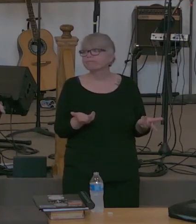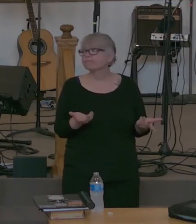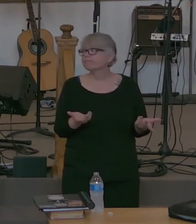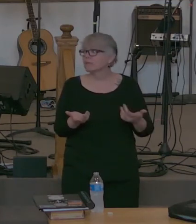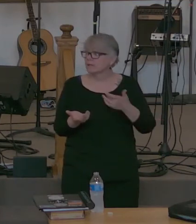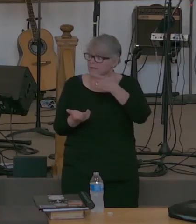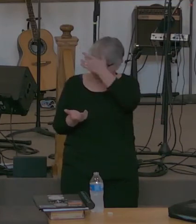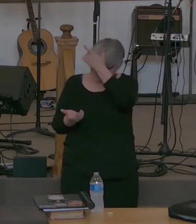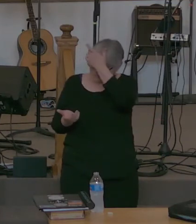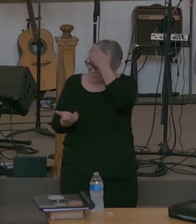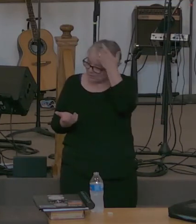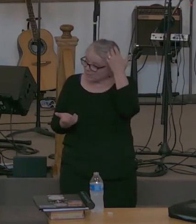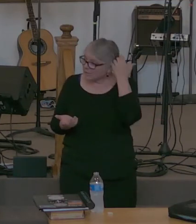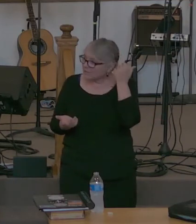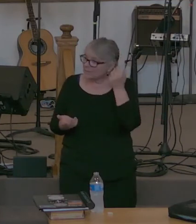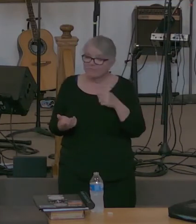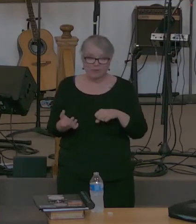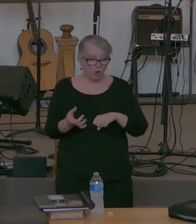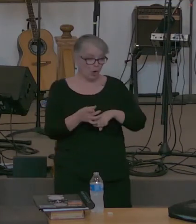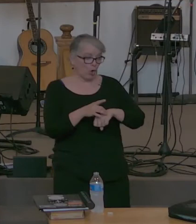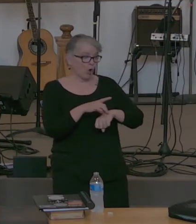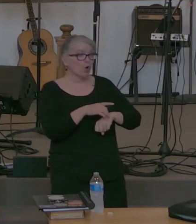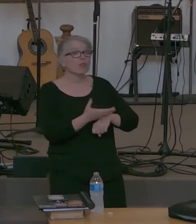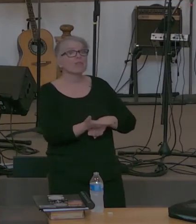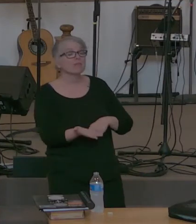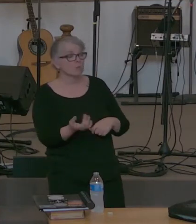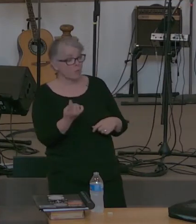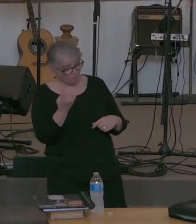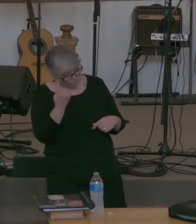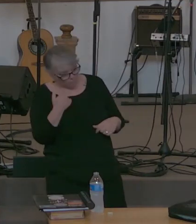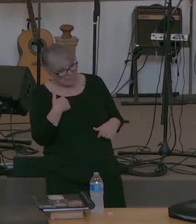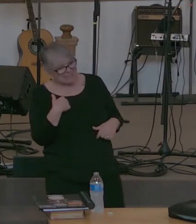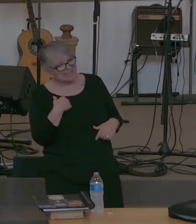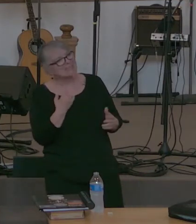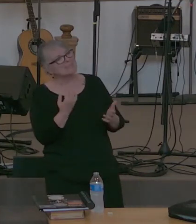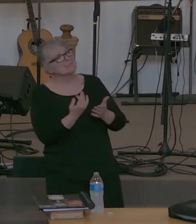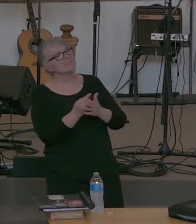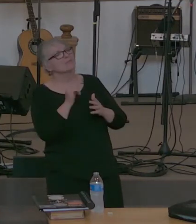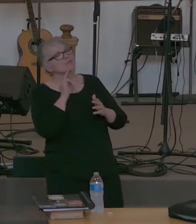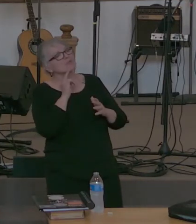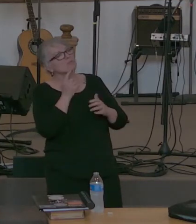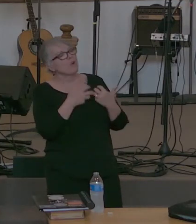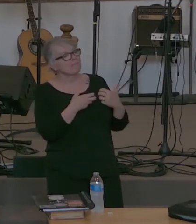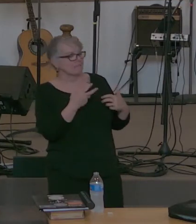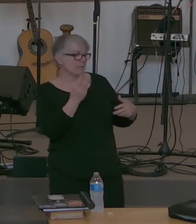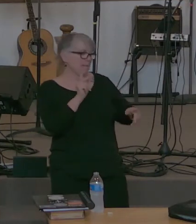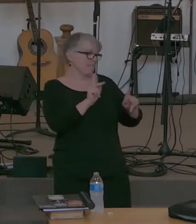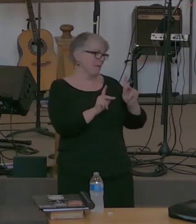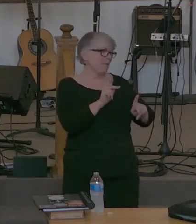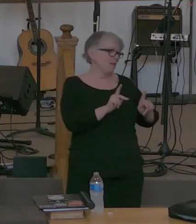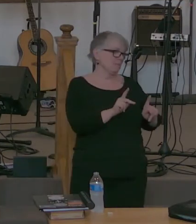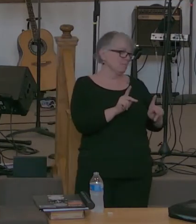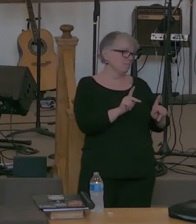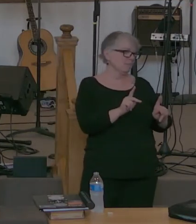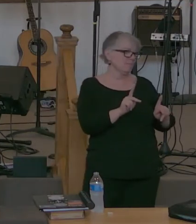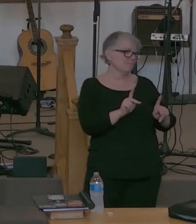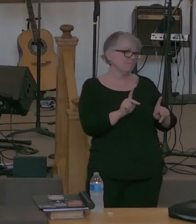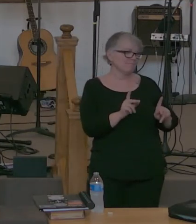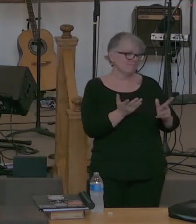with what? Earthly things, but I mean, with me, it's people sometimes. People that just get,